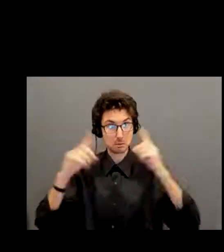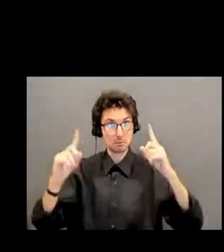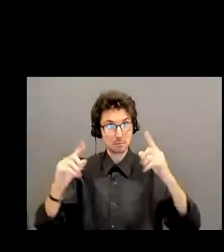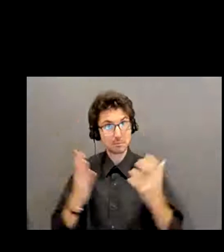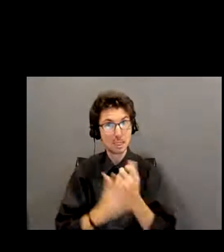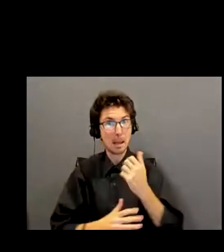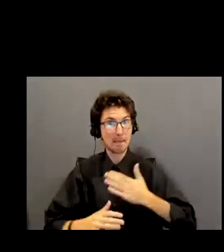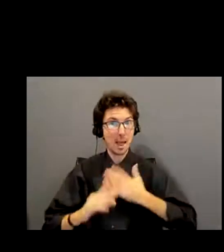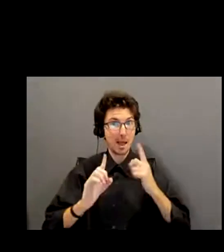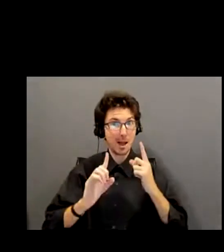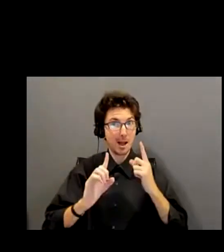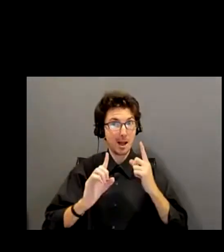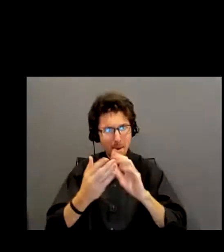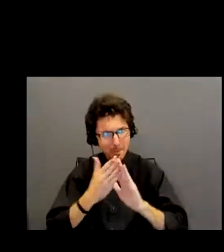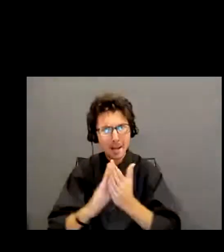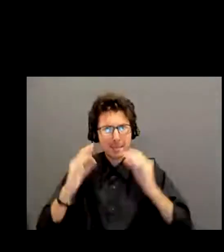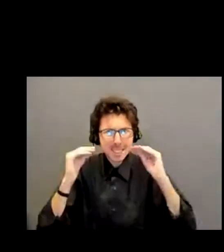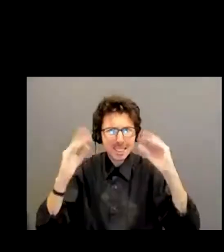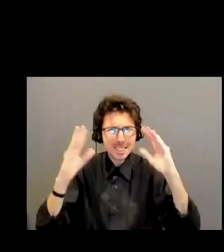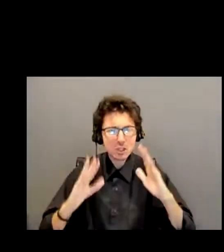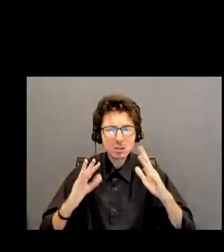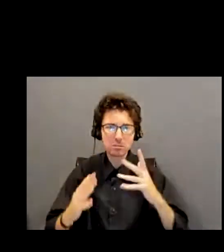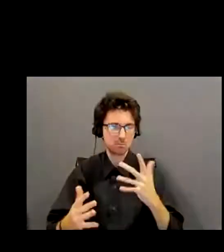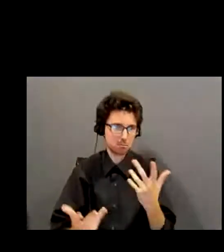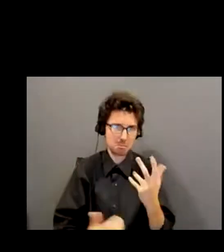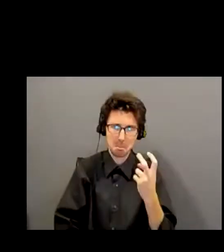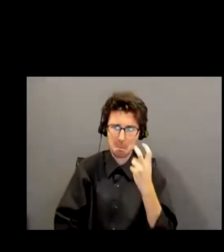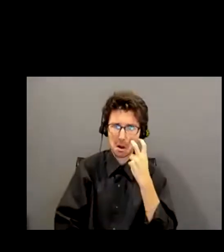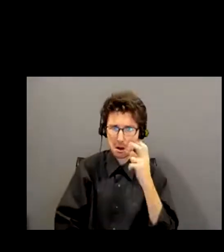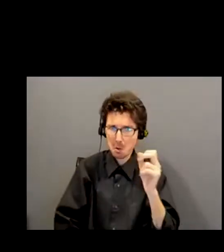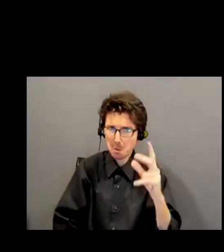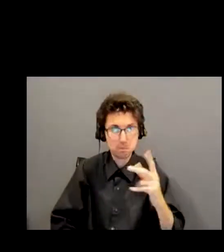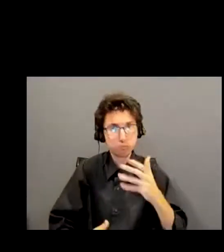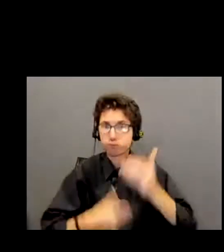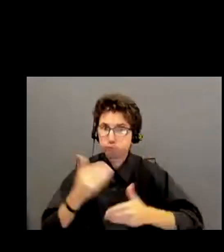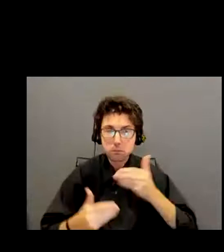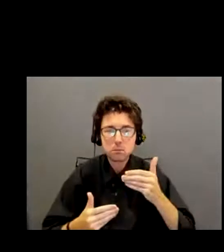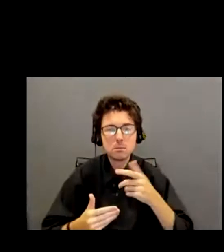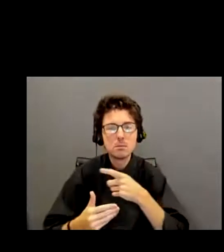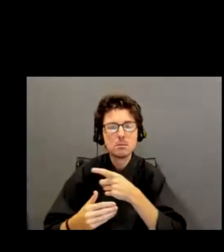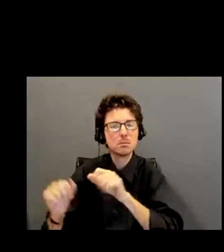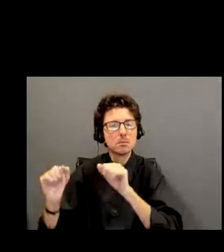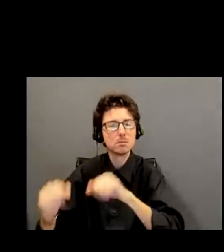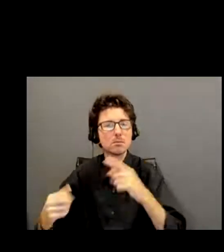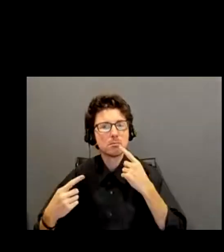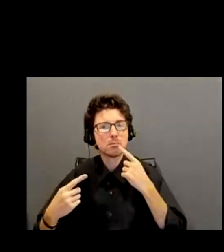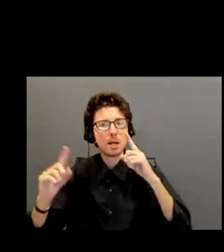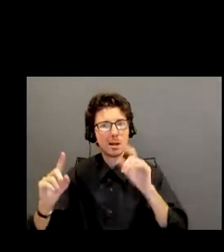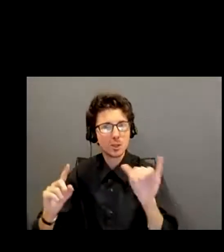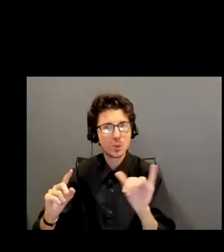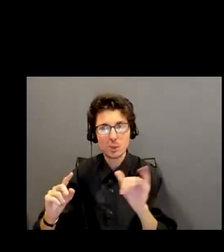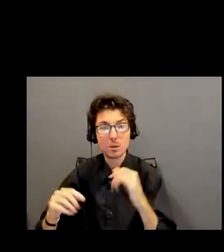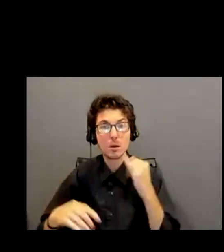and becoming a teacher, despite being blind, they can succeed as well if they only if they